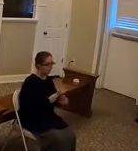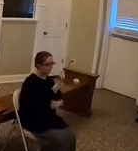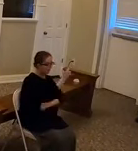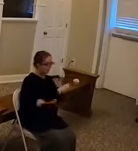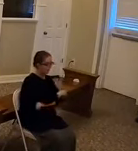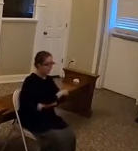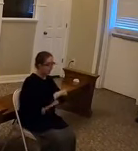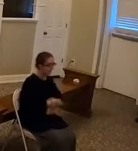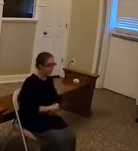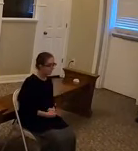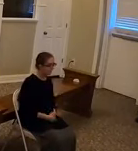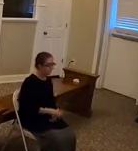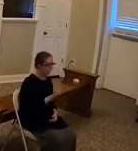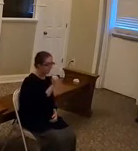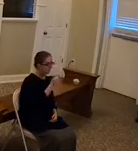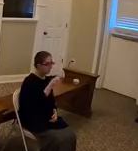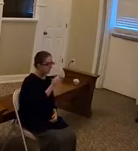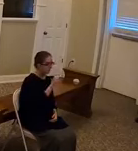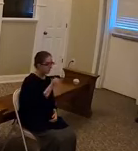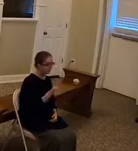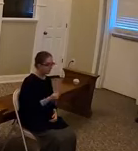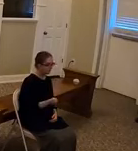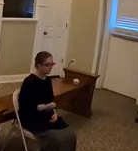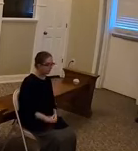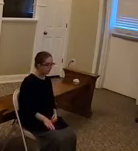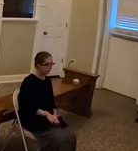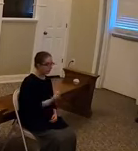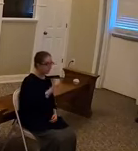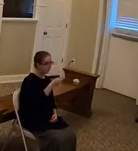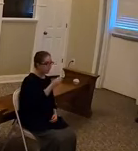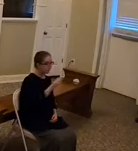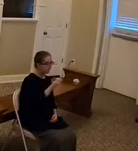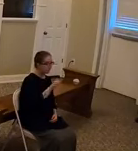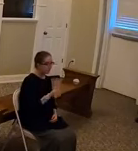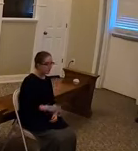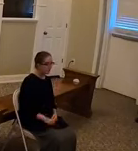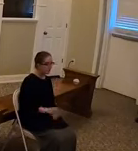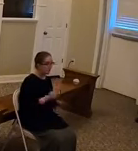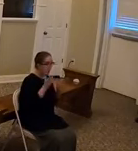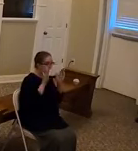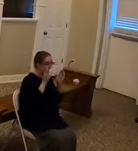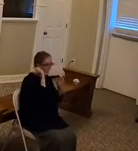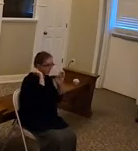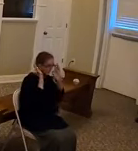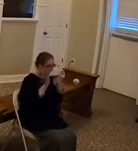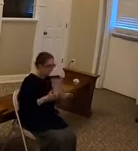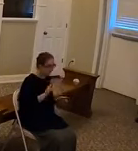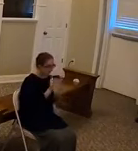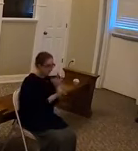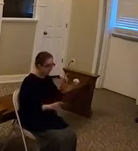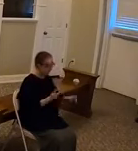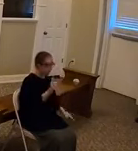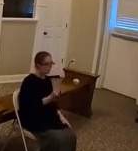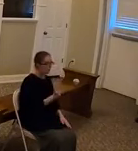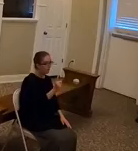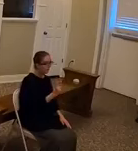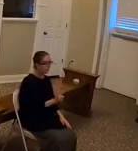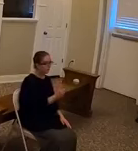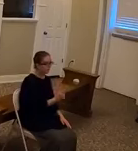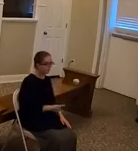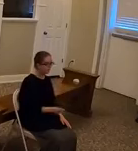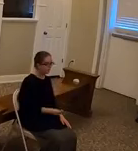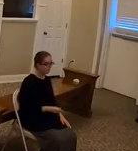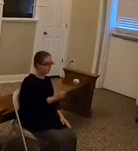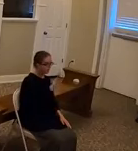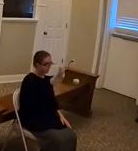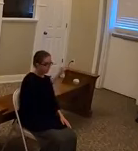day, amen, Mephibosheth, thank you, bro. Mephibosheth was a person that people would walk by and they would